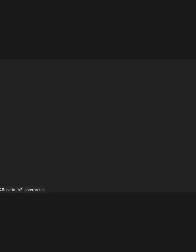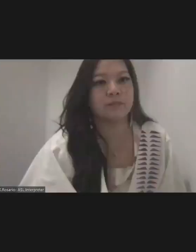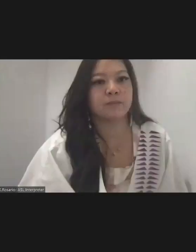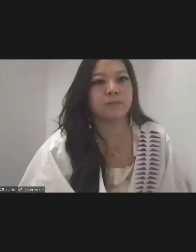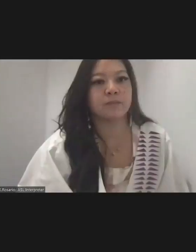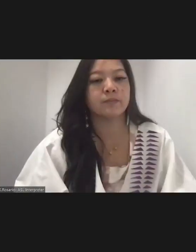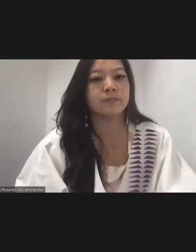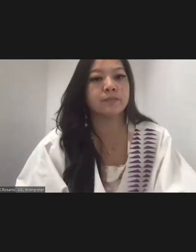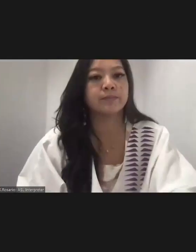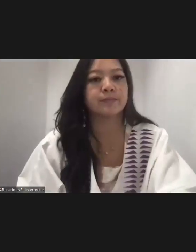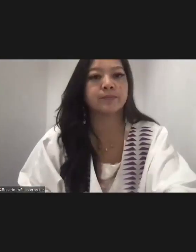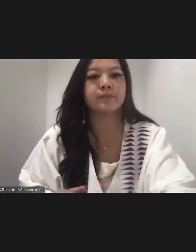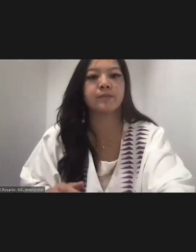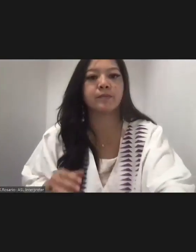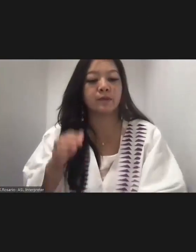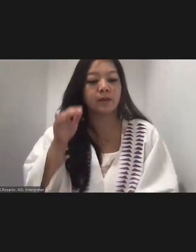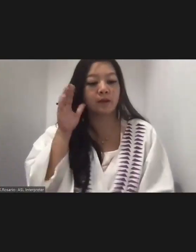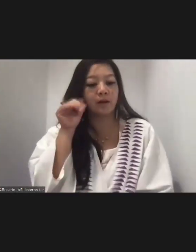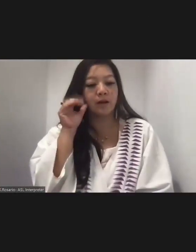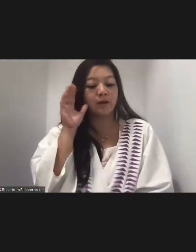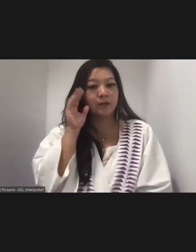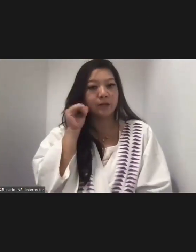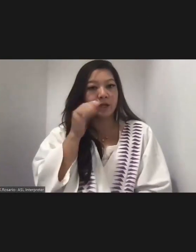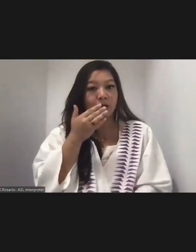Hafaday, and good afternoon.